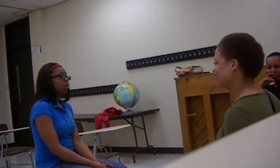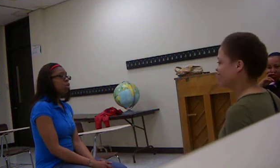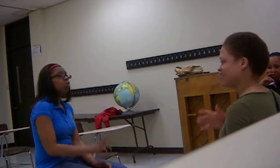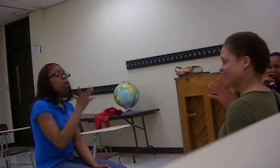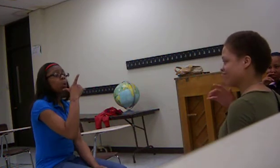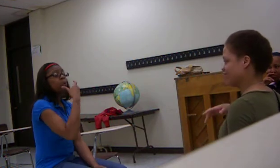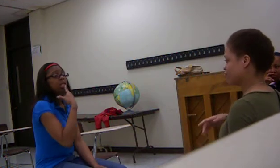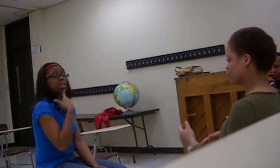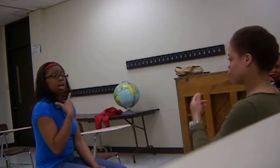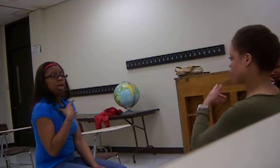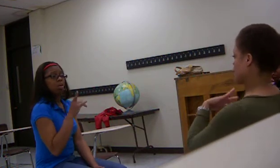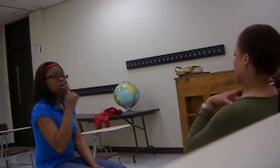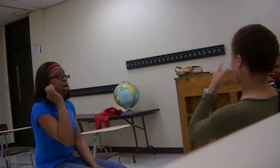So,